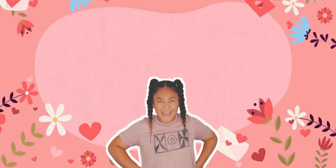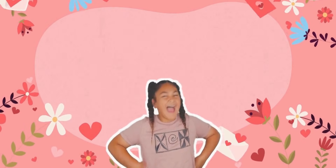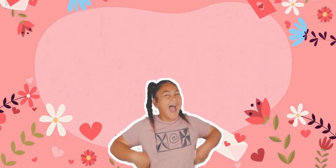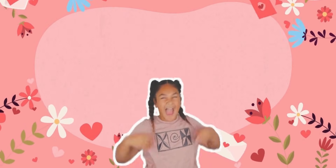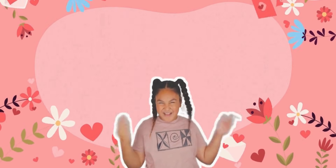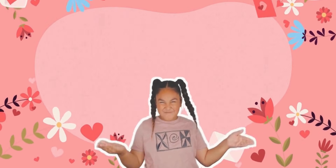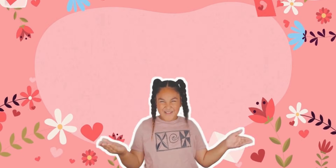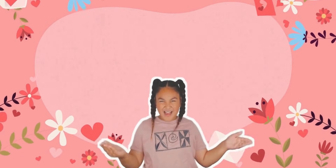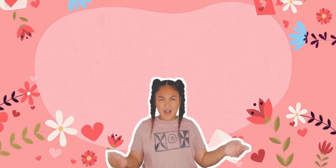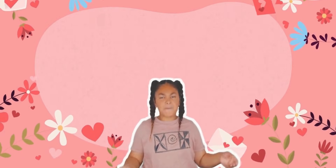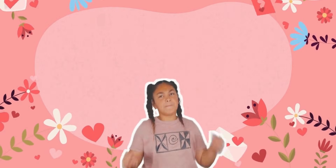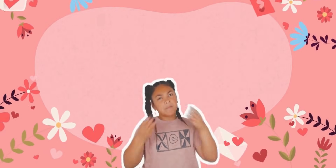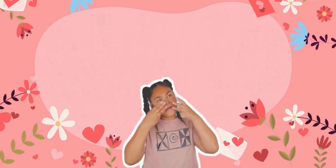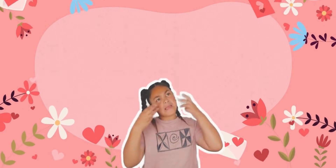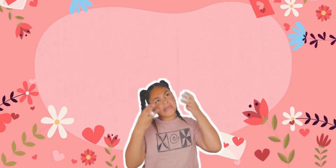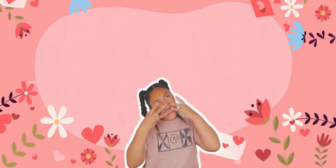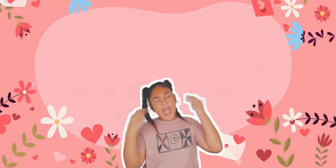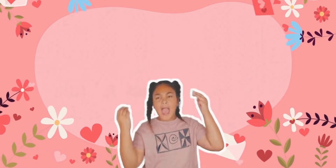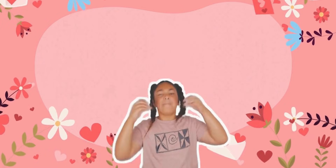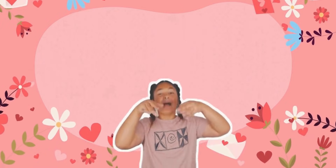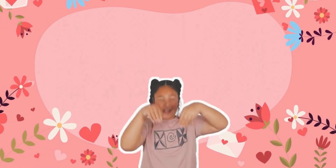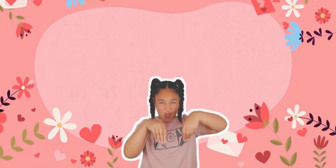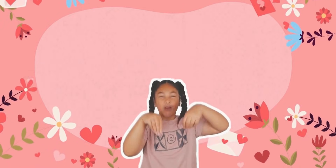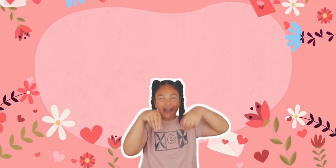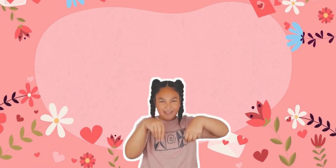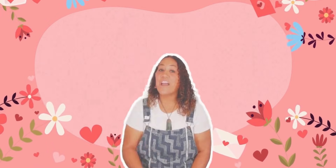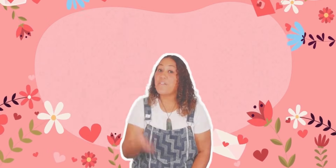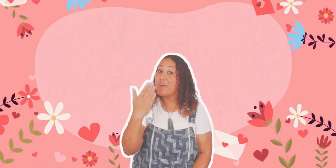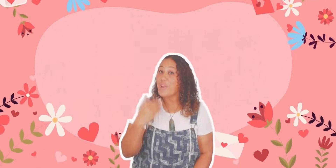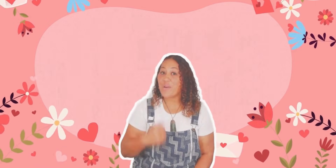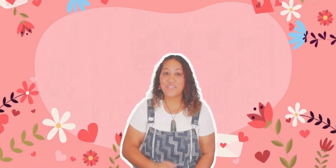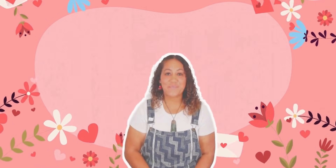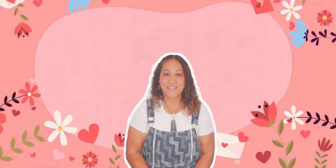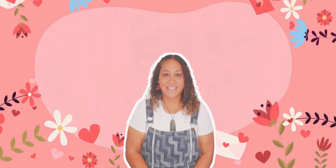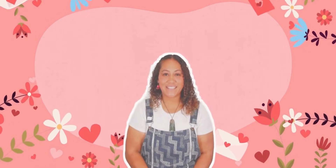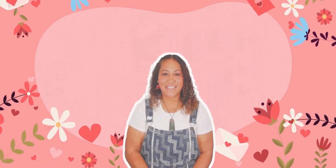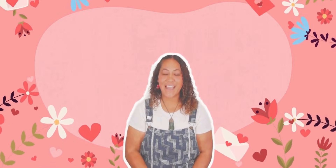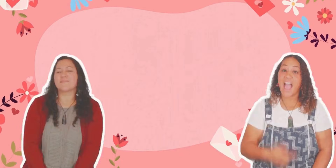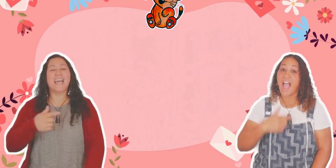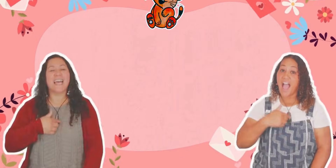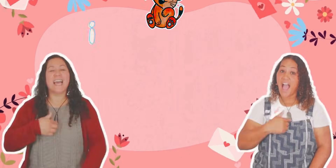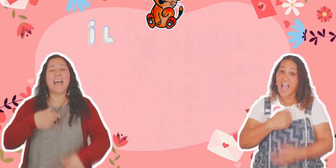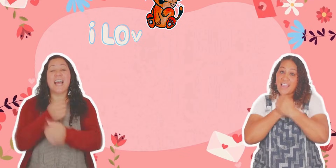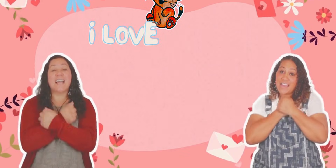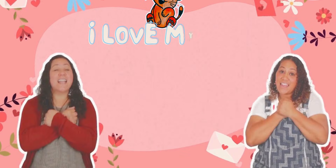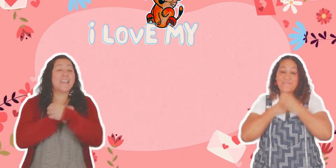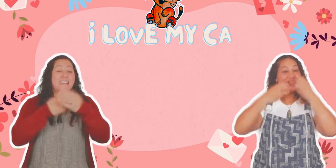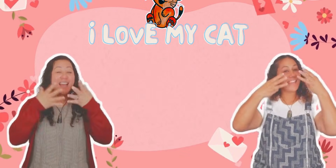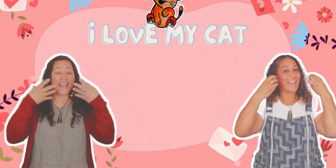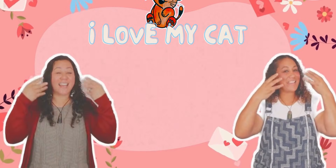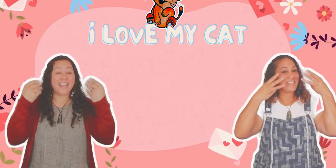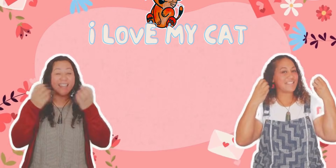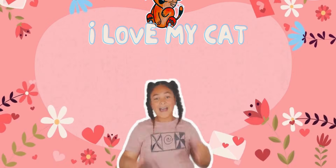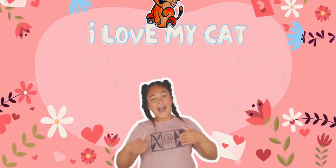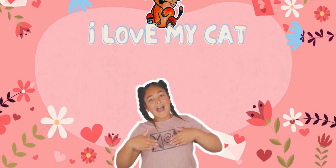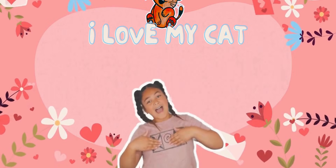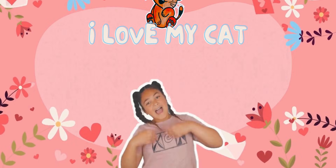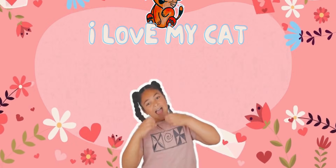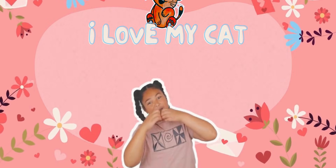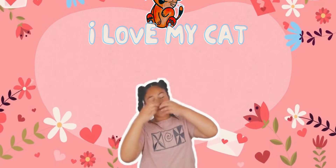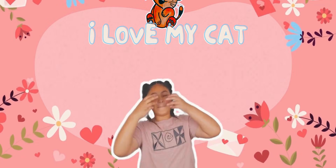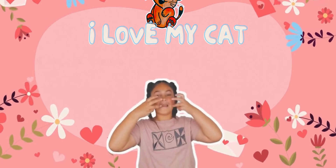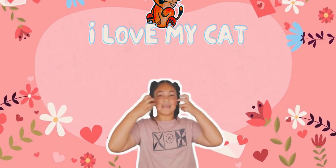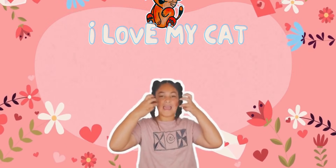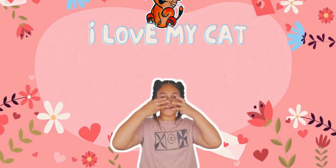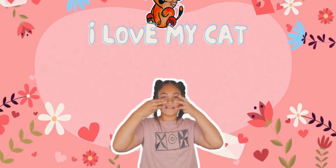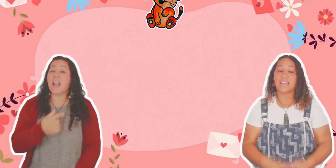Okay, how about I love my cat and my dog? Follow after me. I love my cat. I